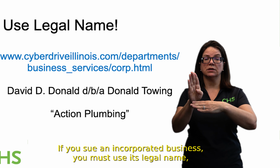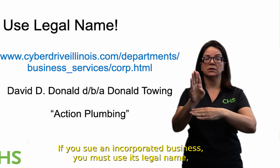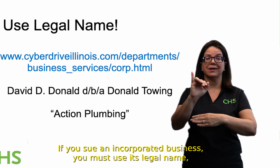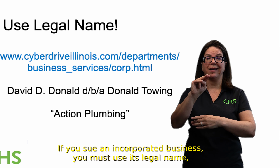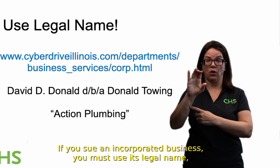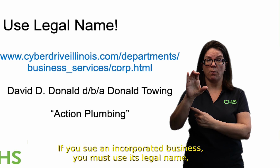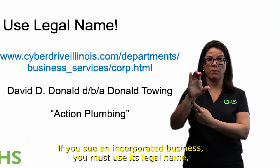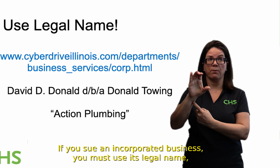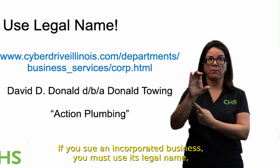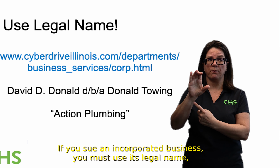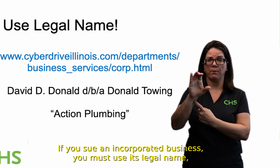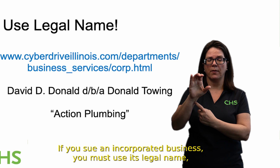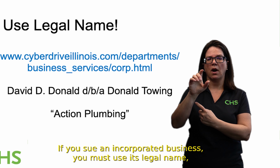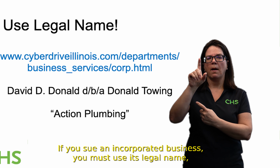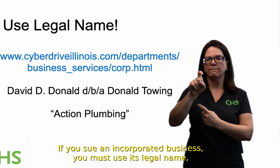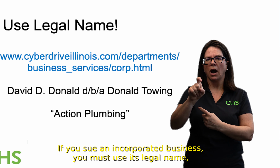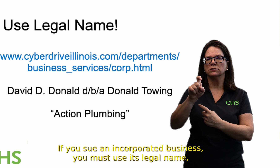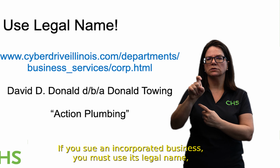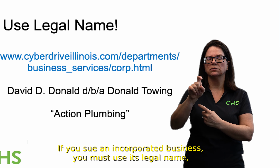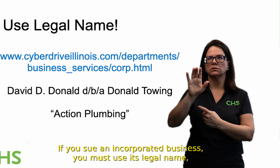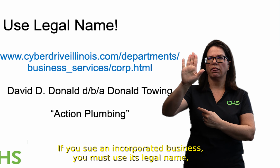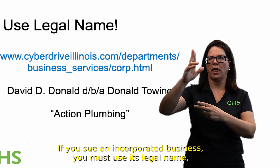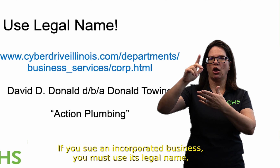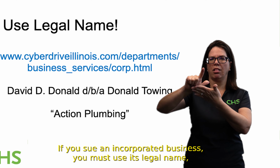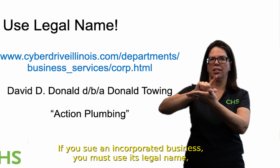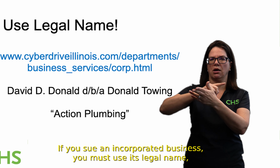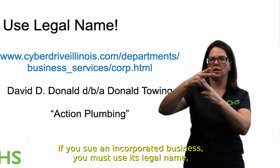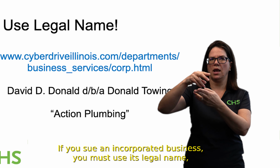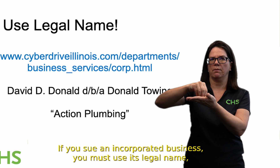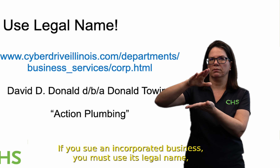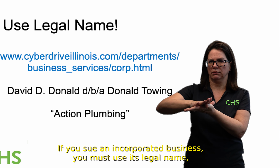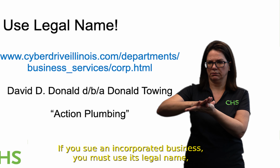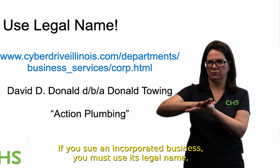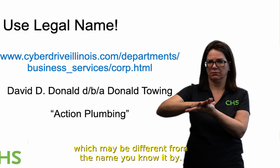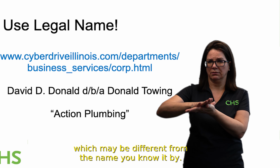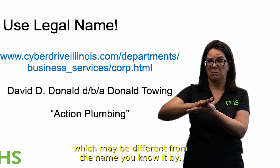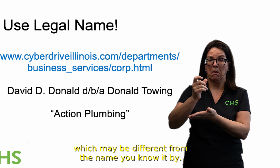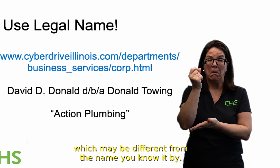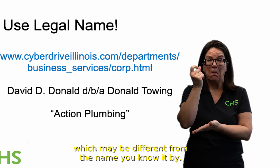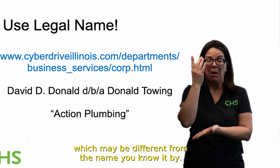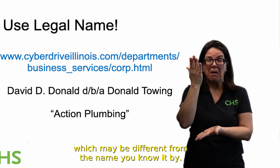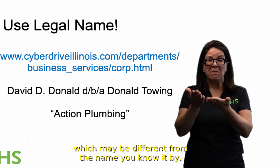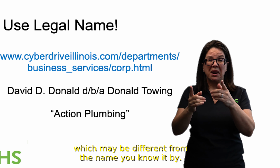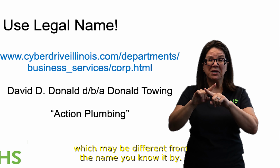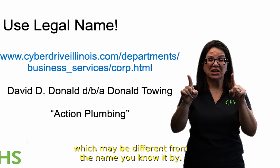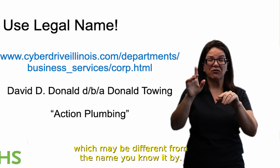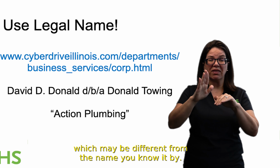If you sue an incorporated business, you must use its legal name, which may be different from the name you know it by.